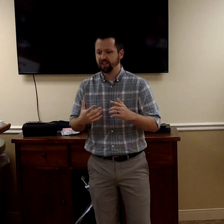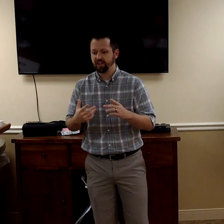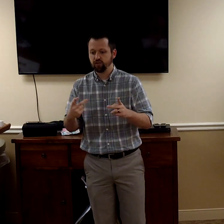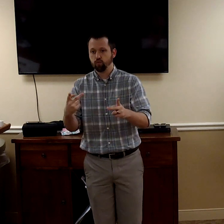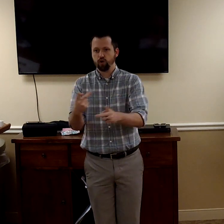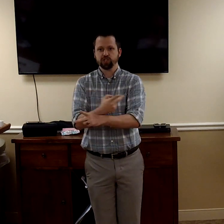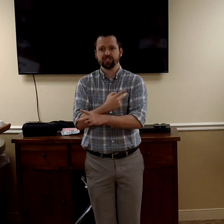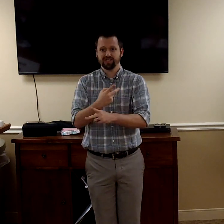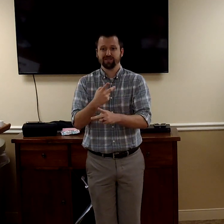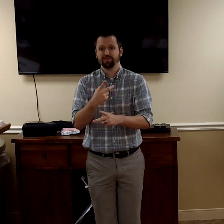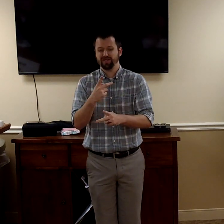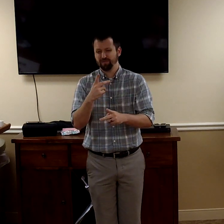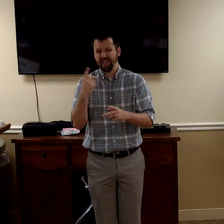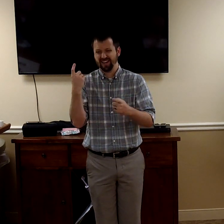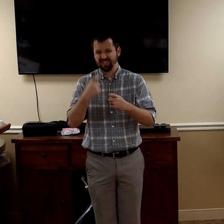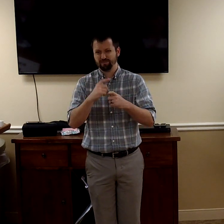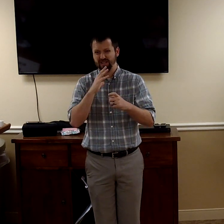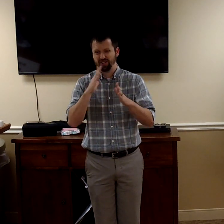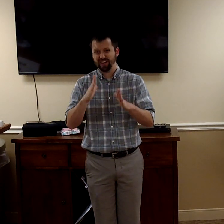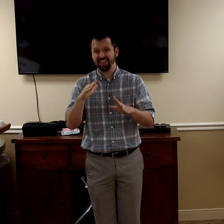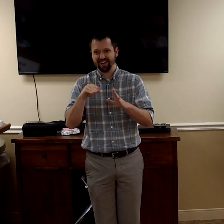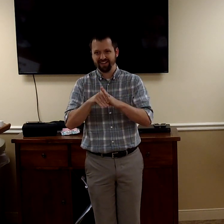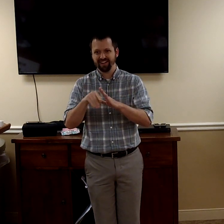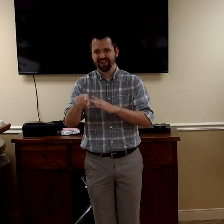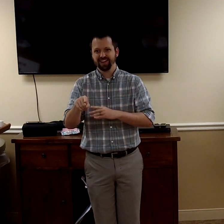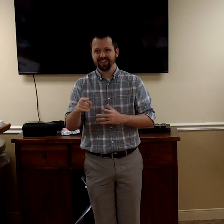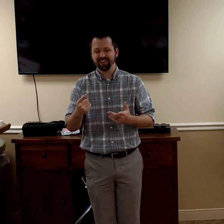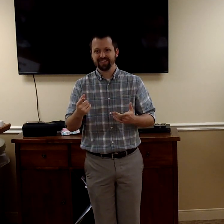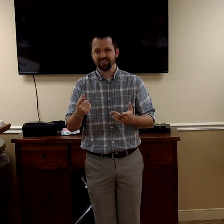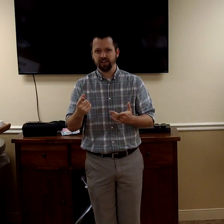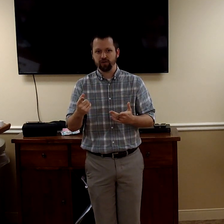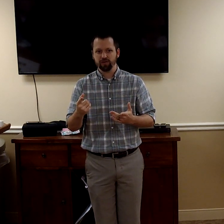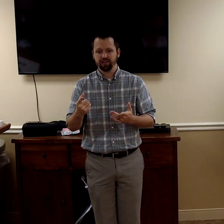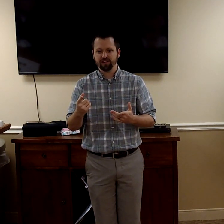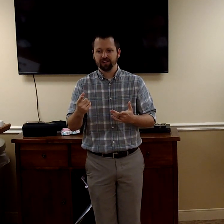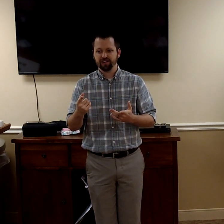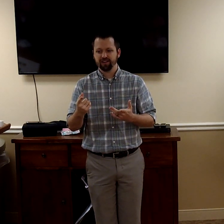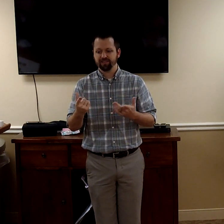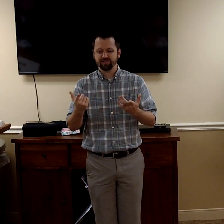like the worst Spanish speaker in there, because,